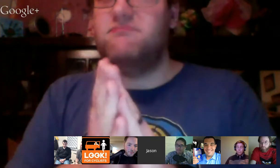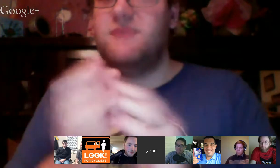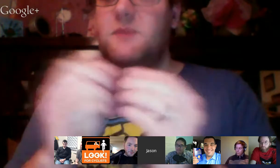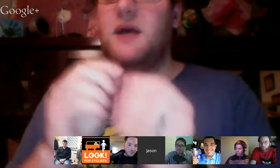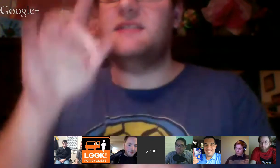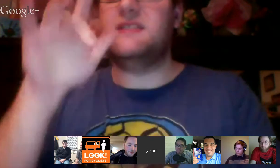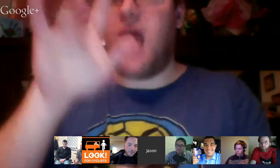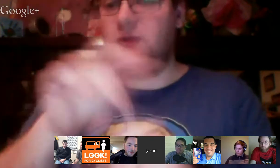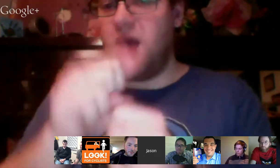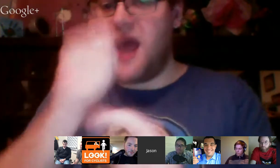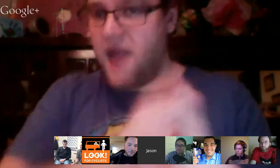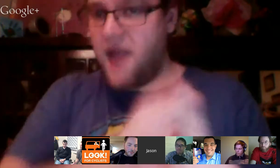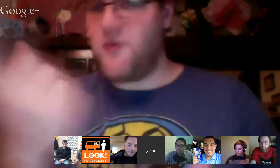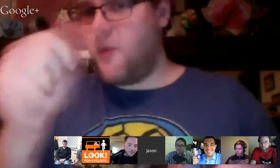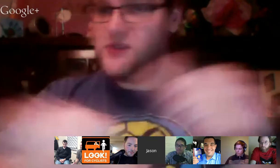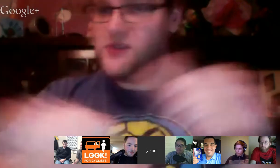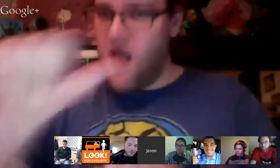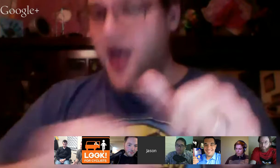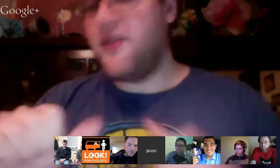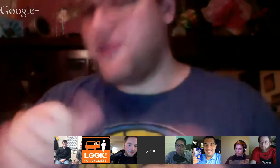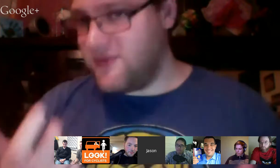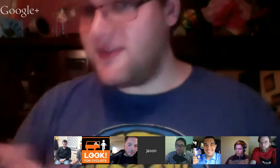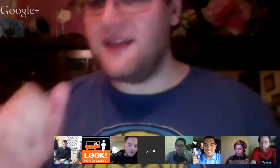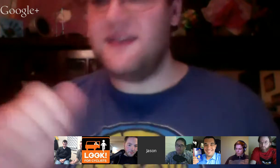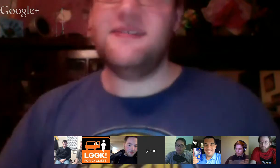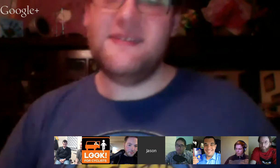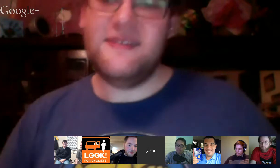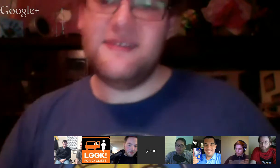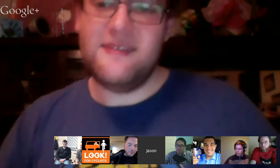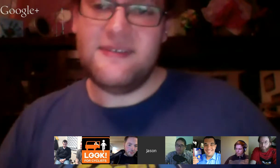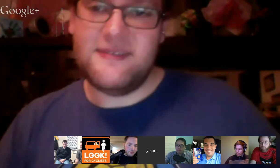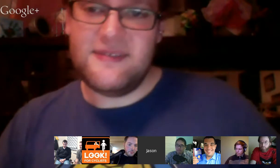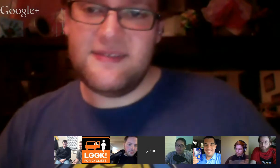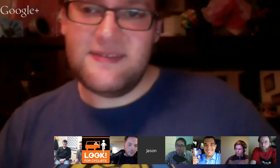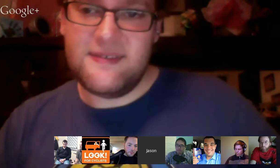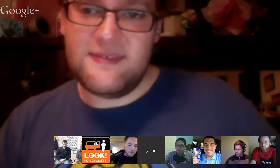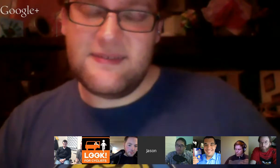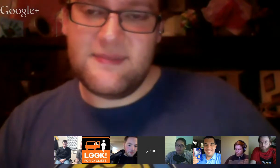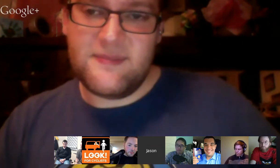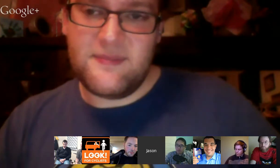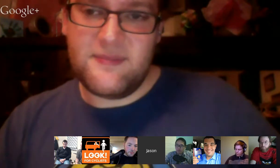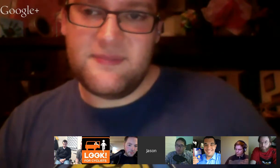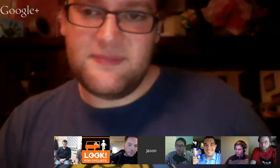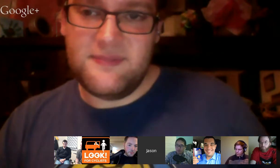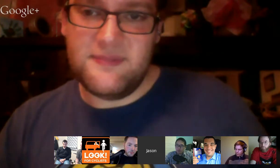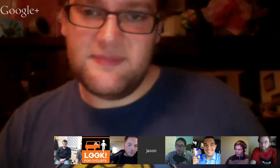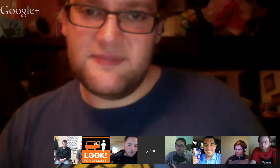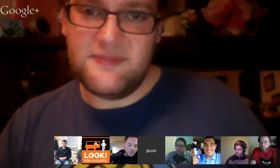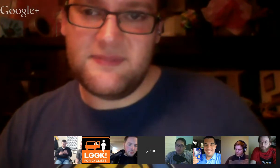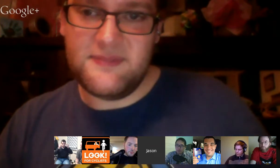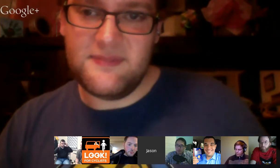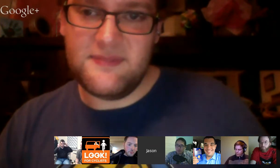people become more sensitive to each other, and they can get in touch with each other.